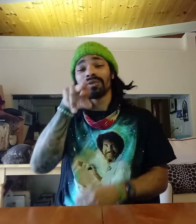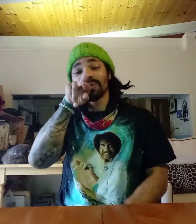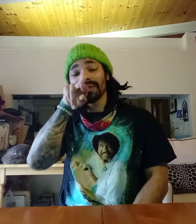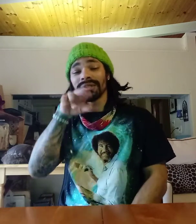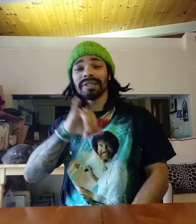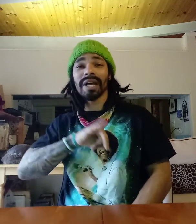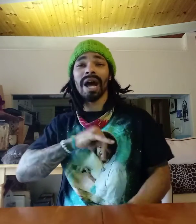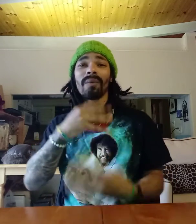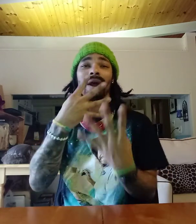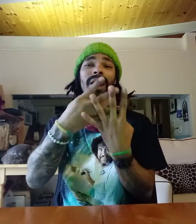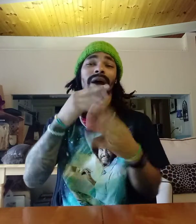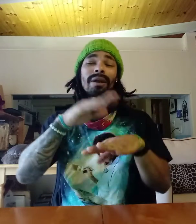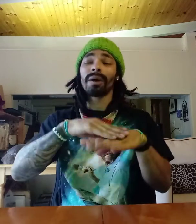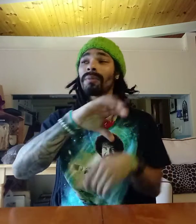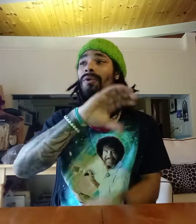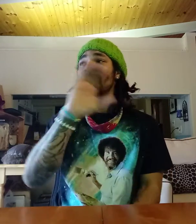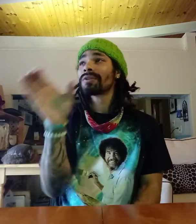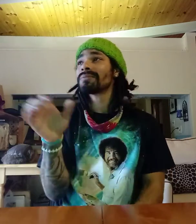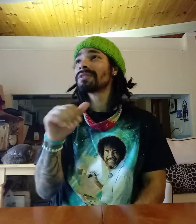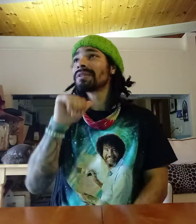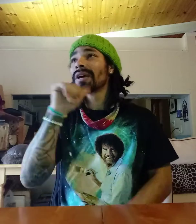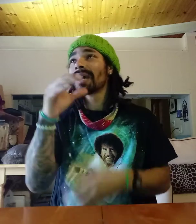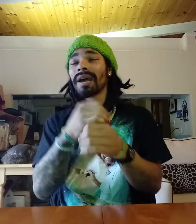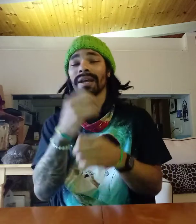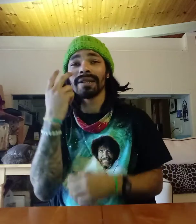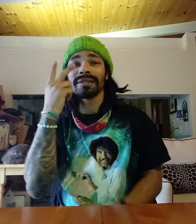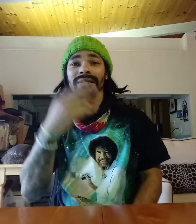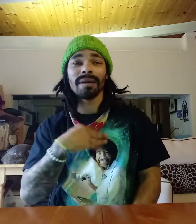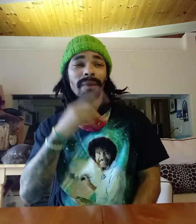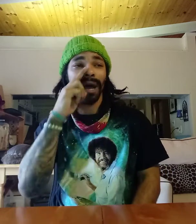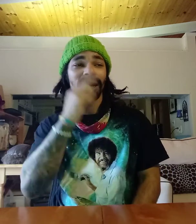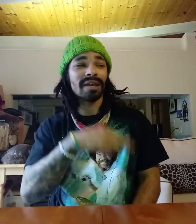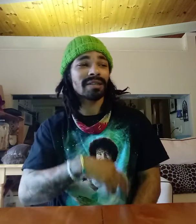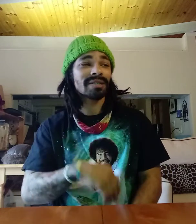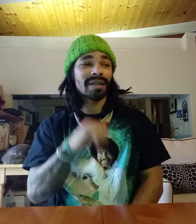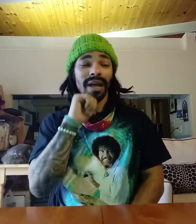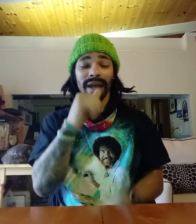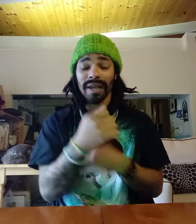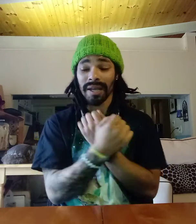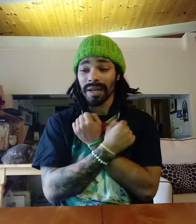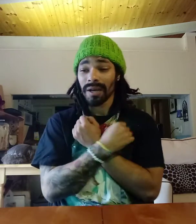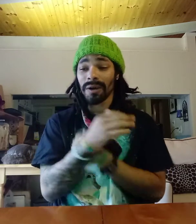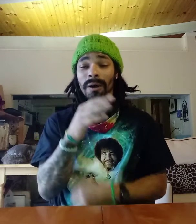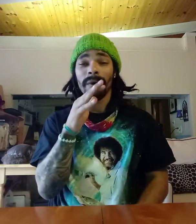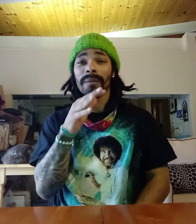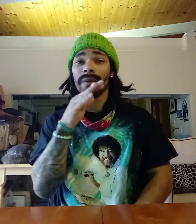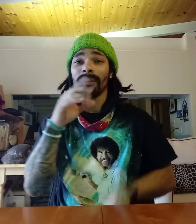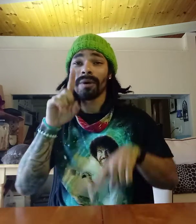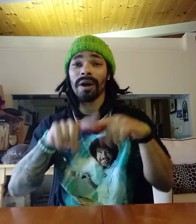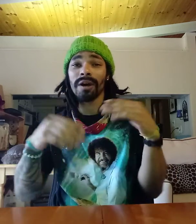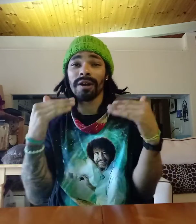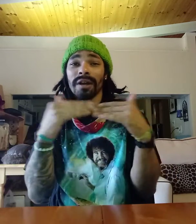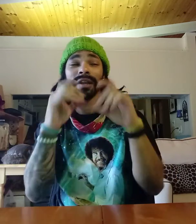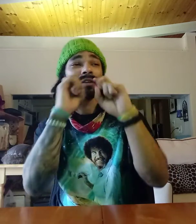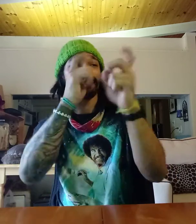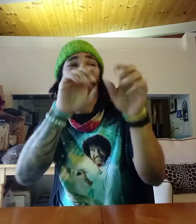was wishes. I was locked up on Christmas. Ain't get to see my niggas. Ain't get to hug my mama. Couldn't even give her